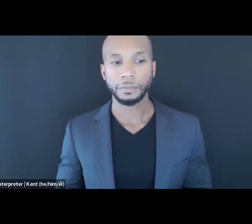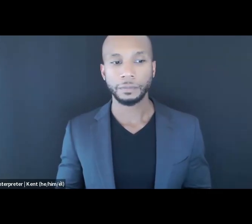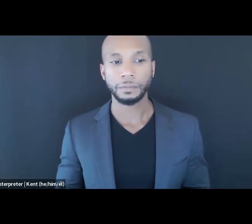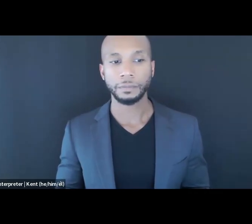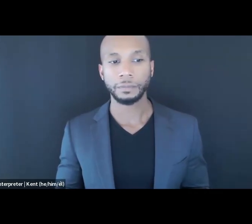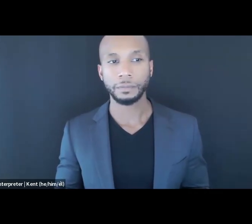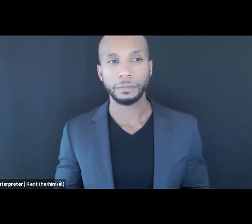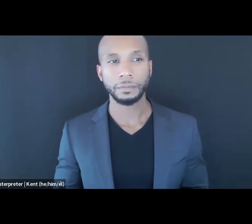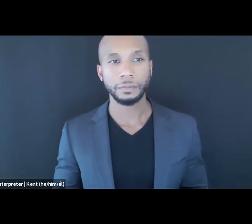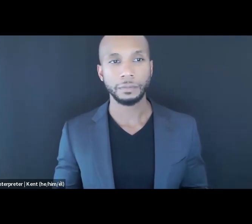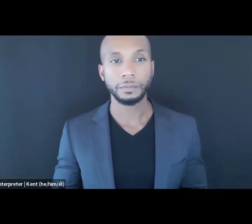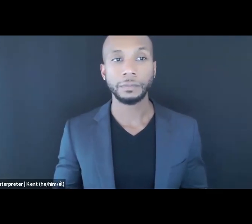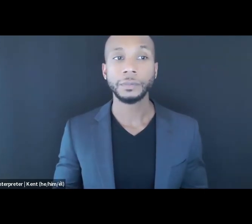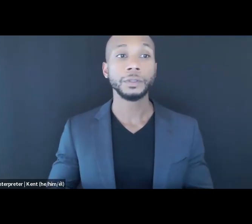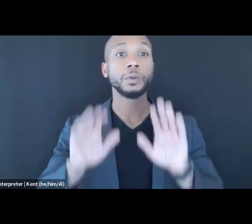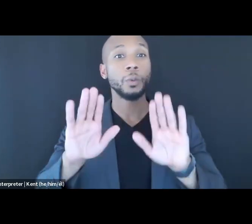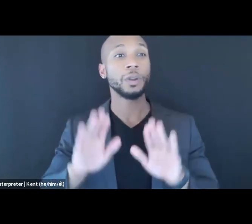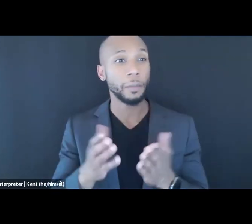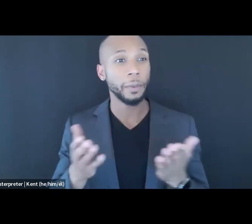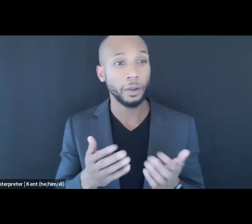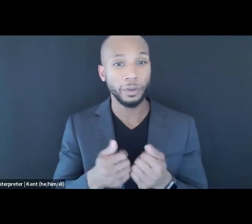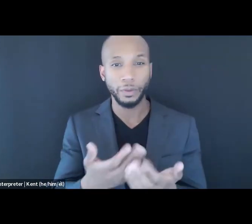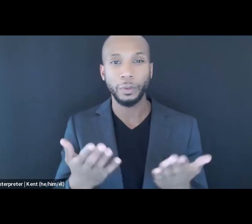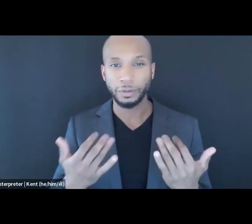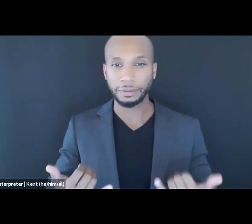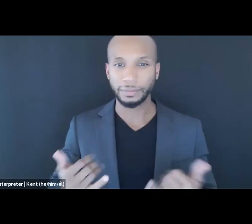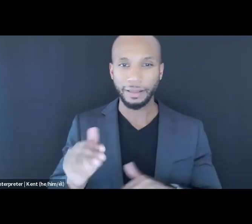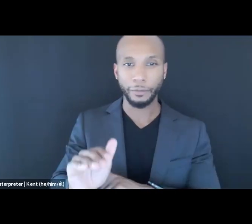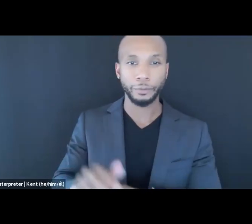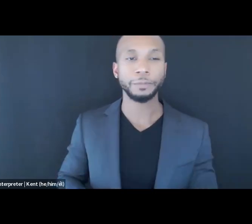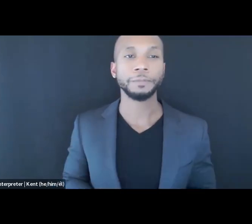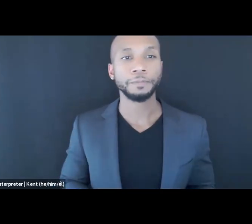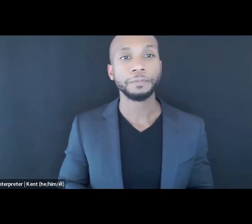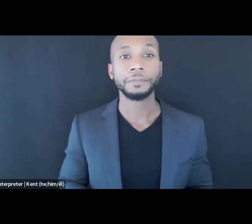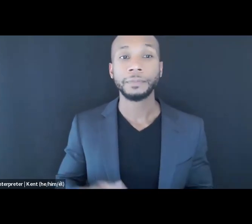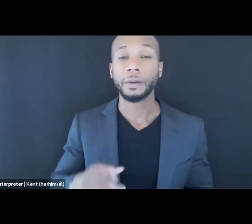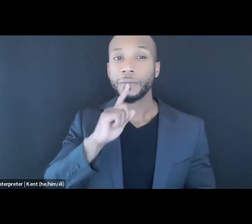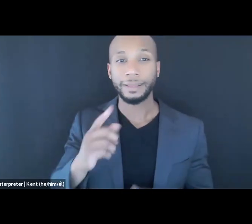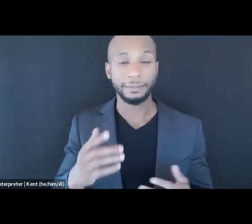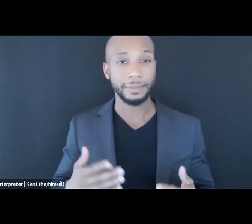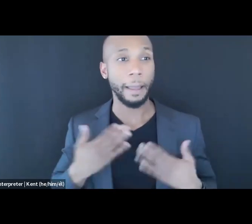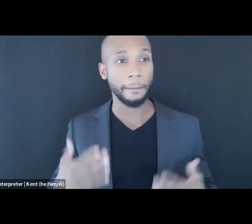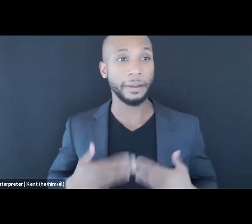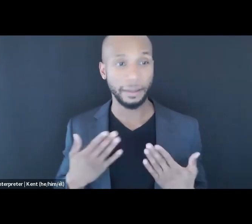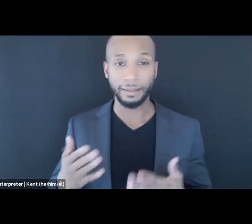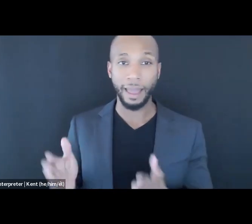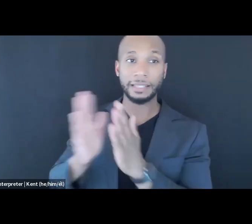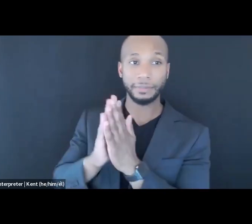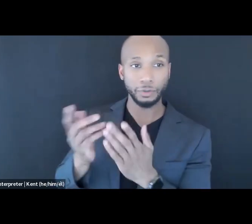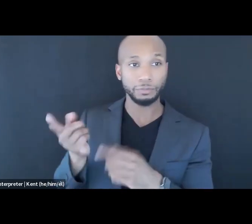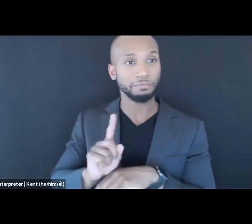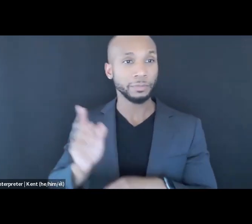It is great to be with you all this afternoon. I am very glad that I have been asked to